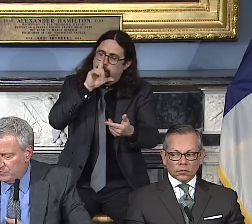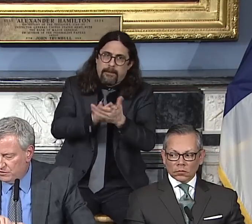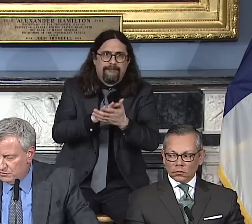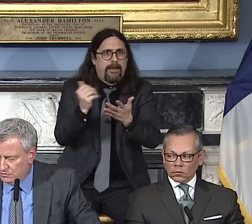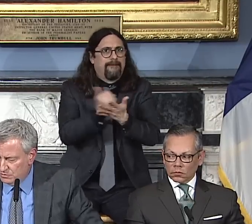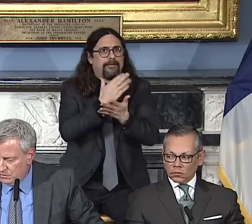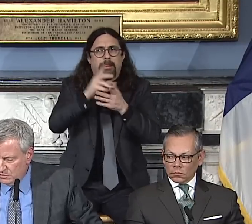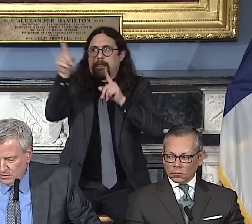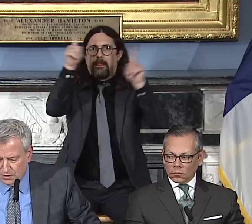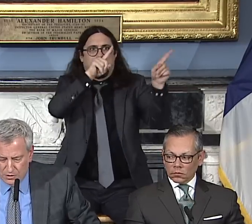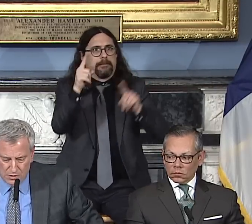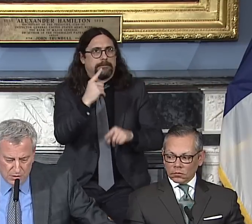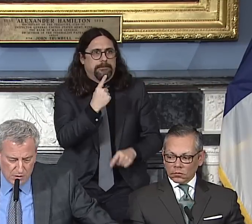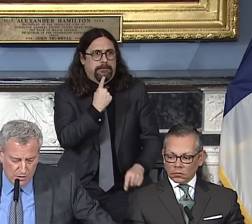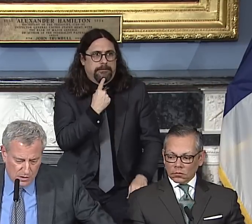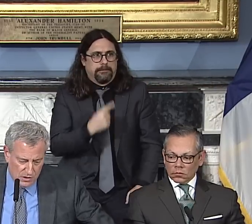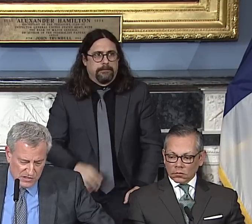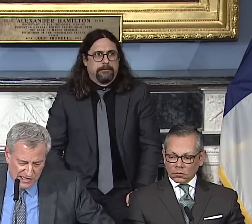it's time to